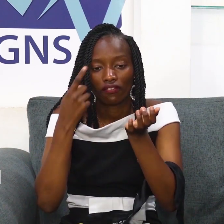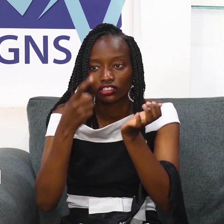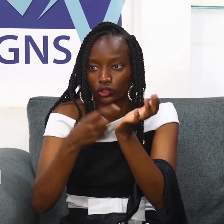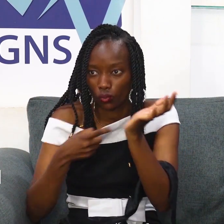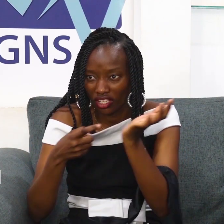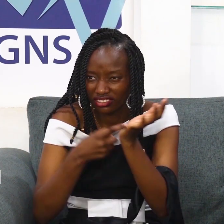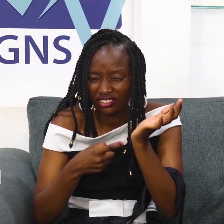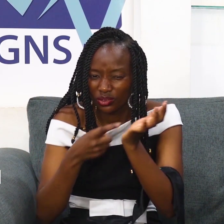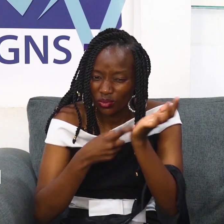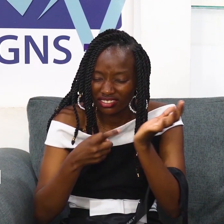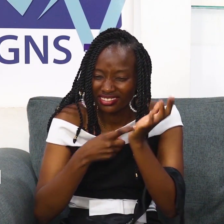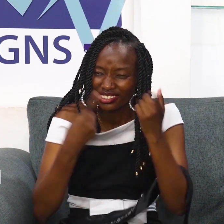went